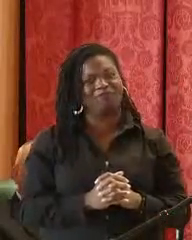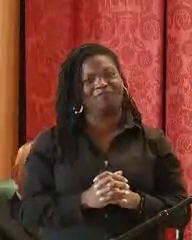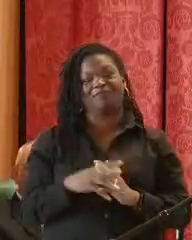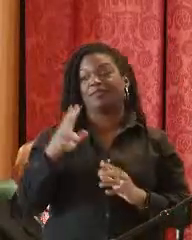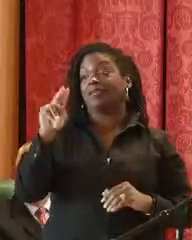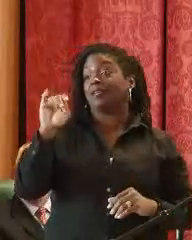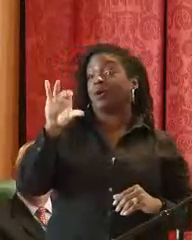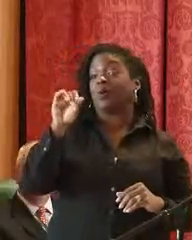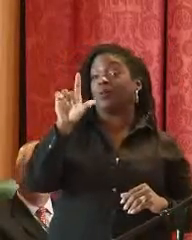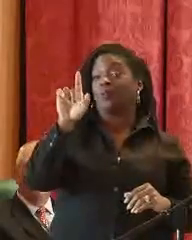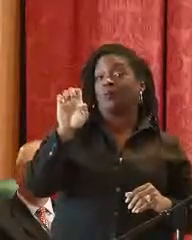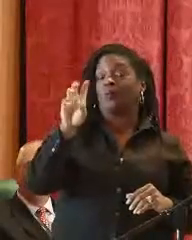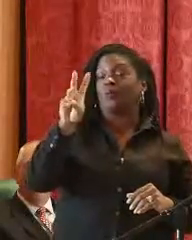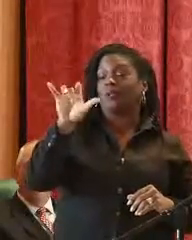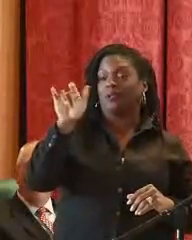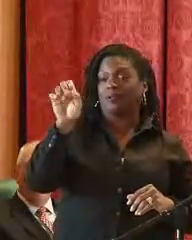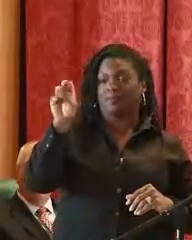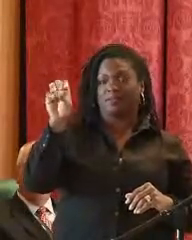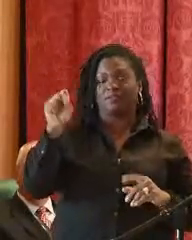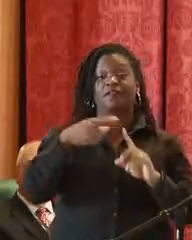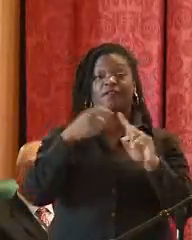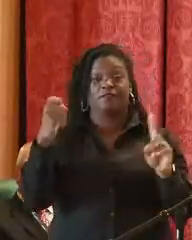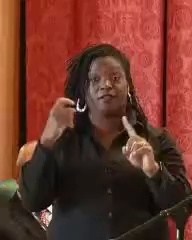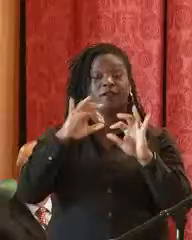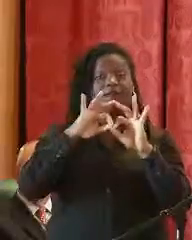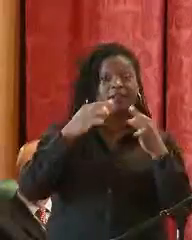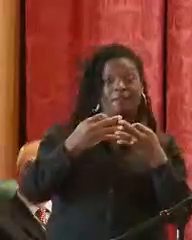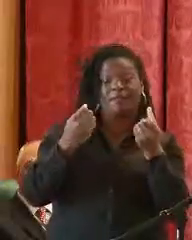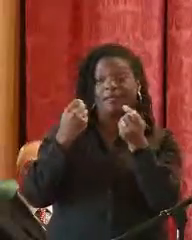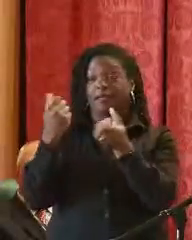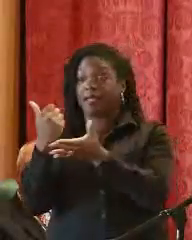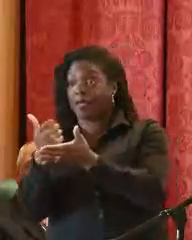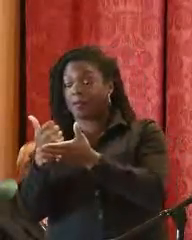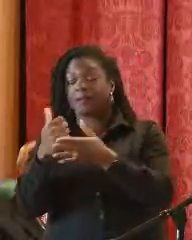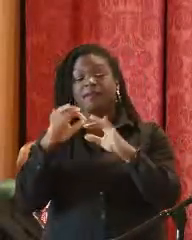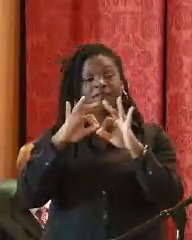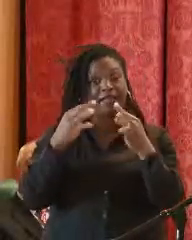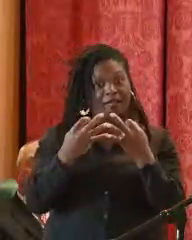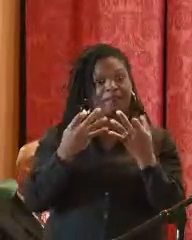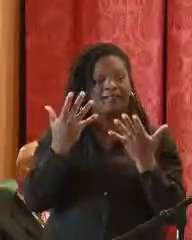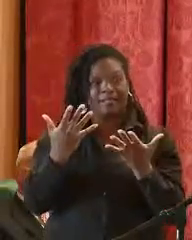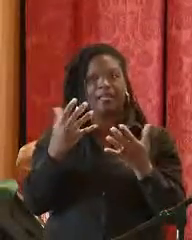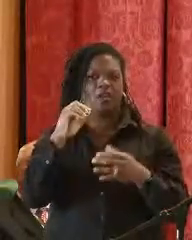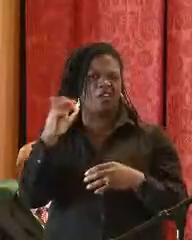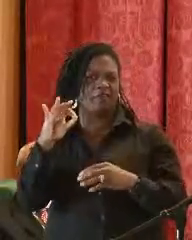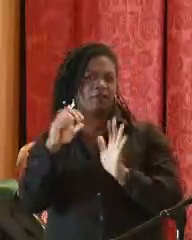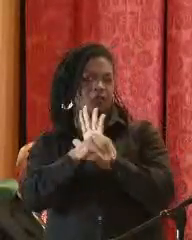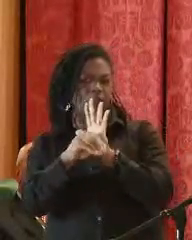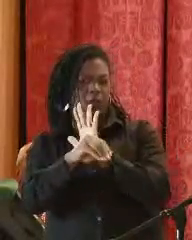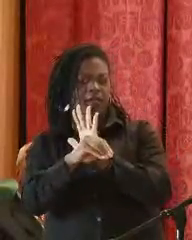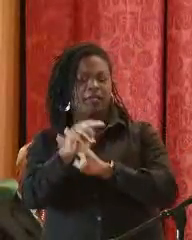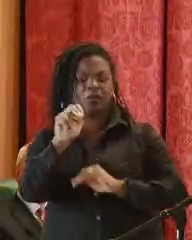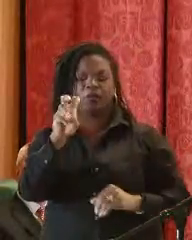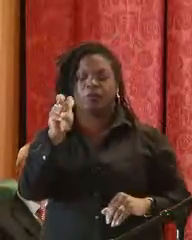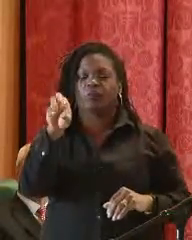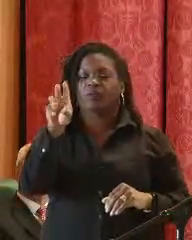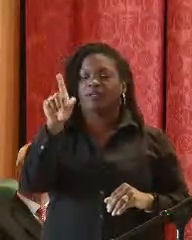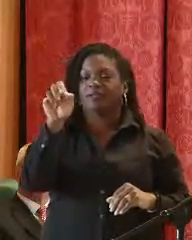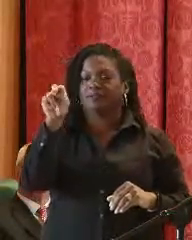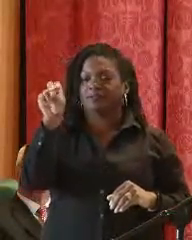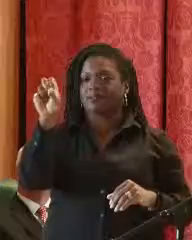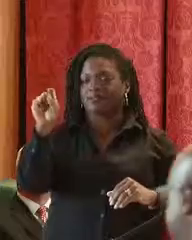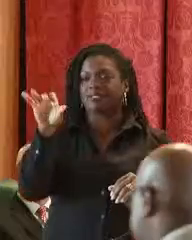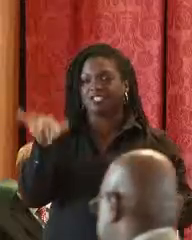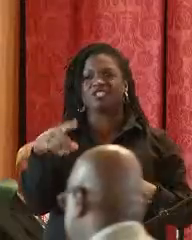Nicole Williams from Families Helping Families of New Orleans nominated Representative Lyons, but she was not able to attend